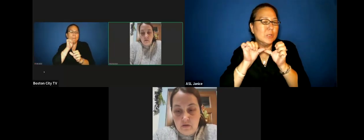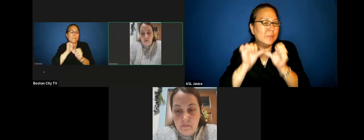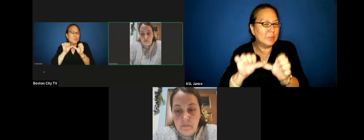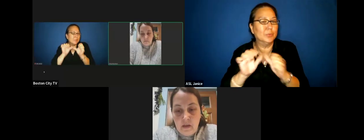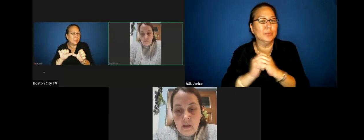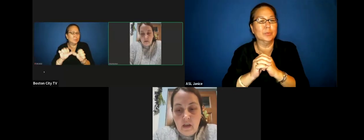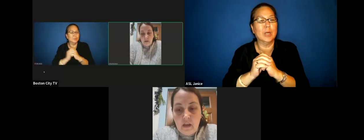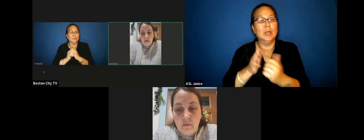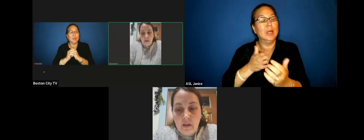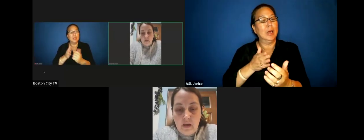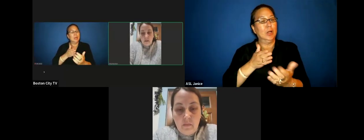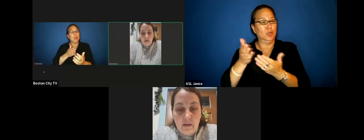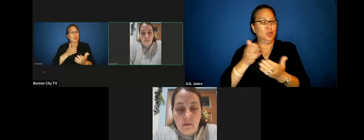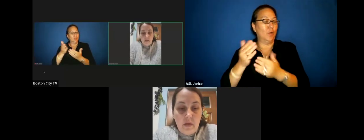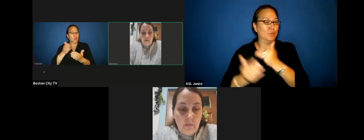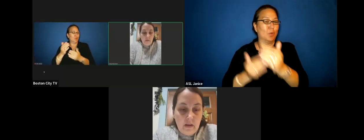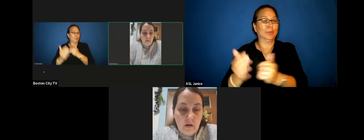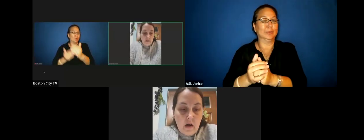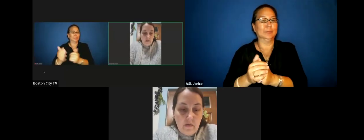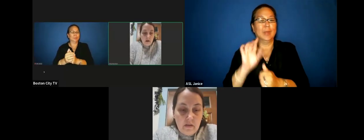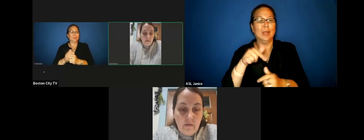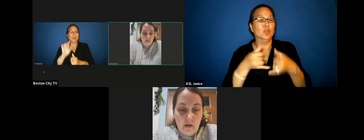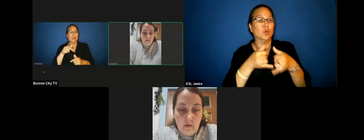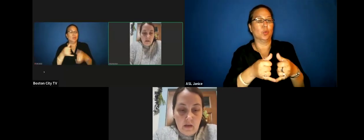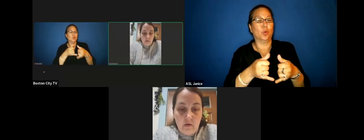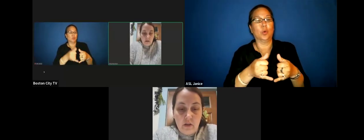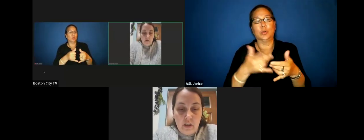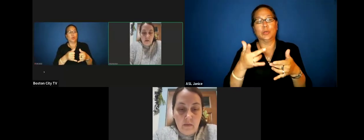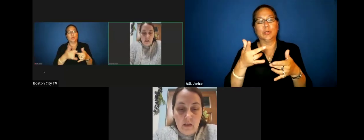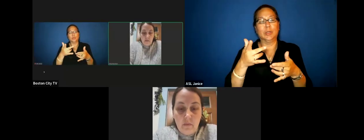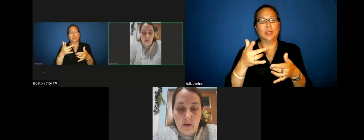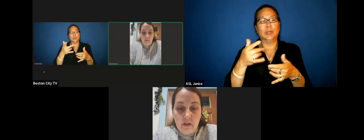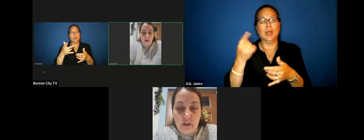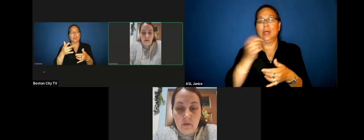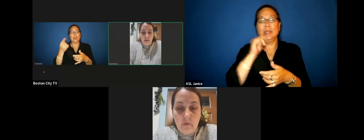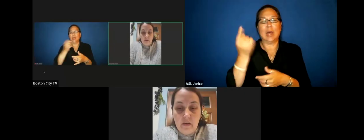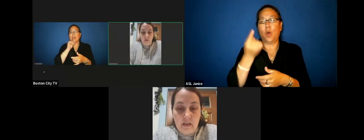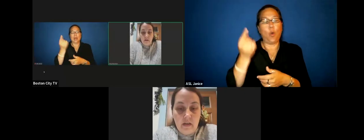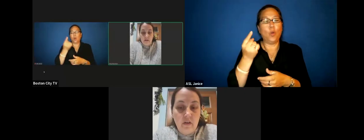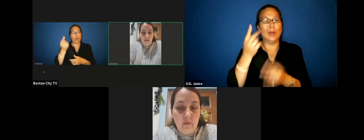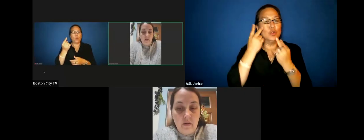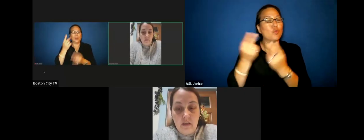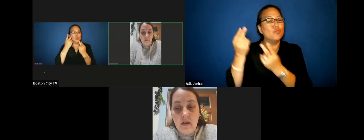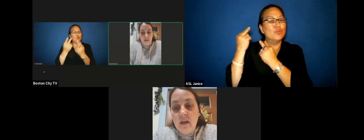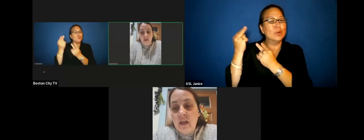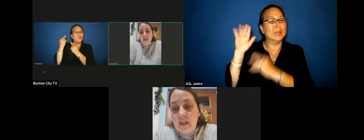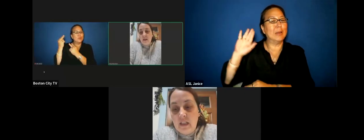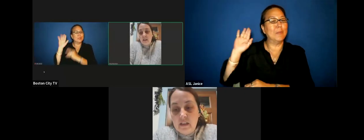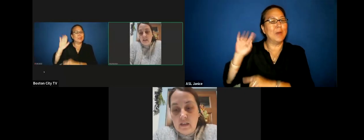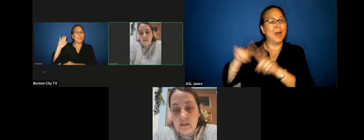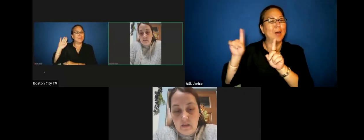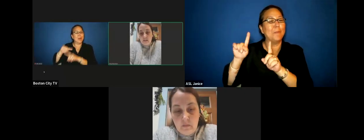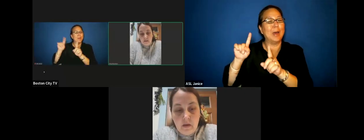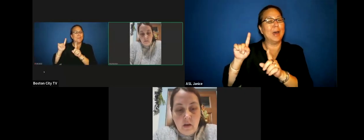to the future. It can be led by the BPS Office of Equity or shaped in partnership with our Denver community